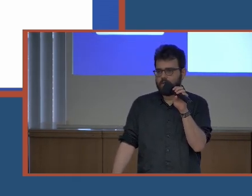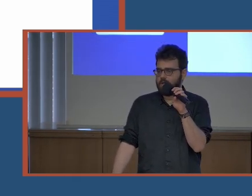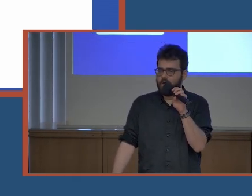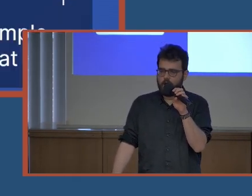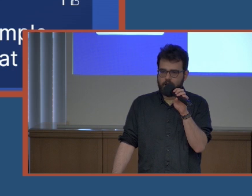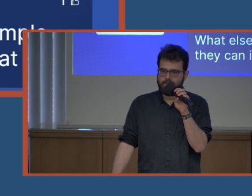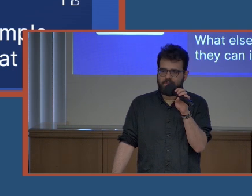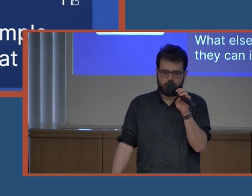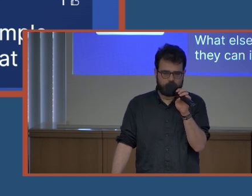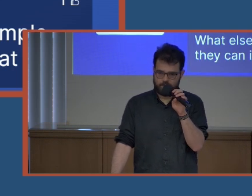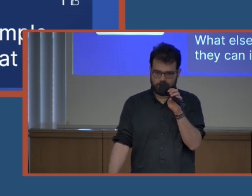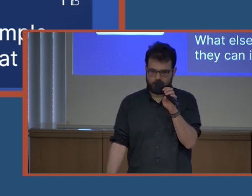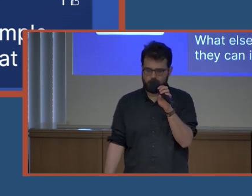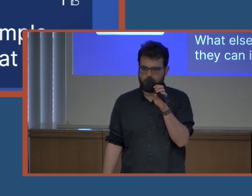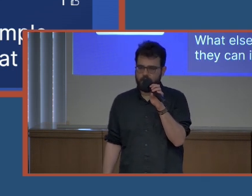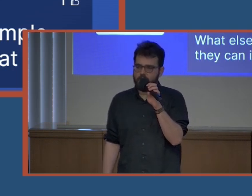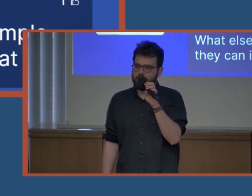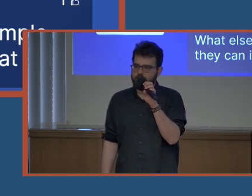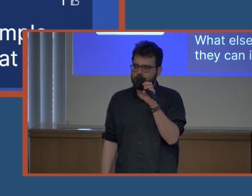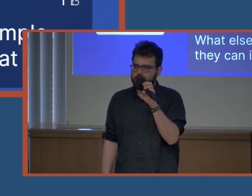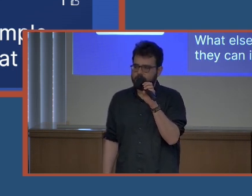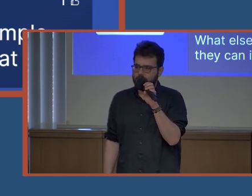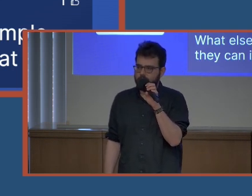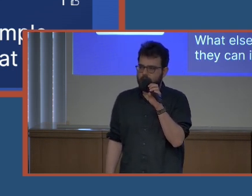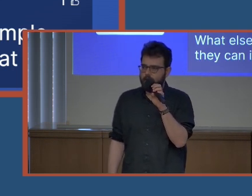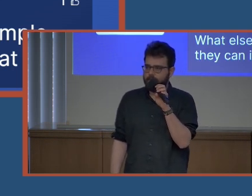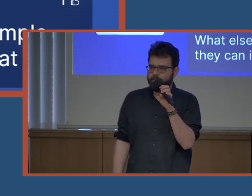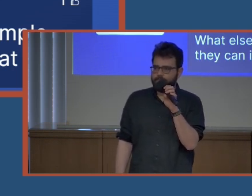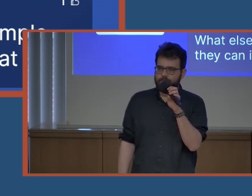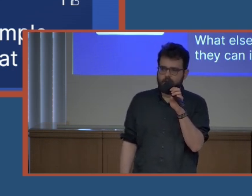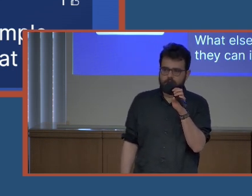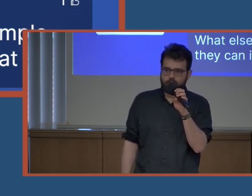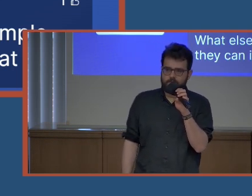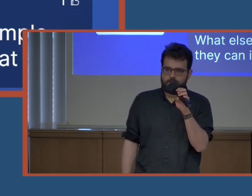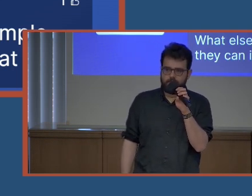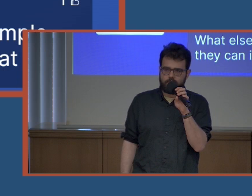really not understandable. So